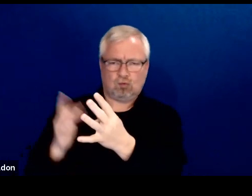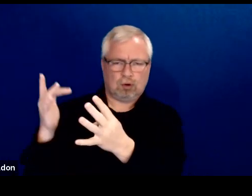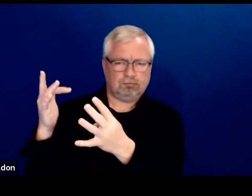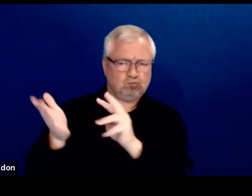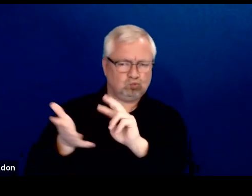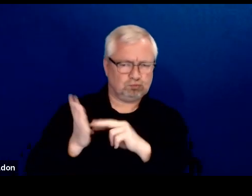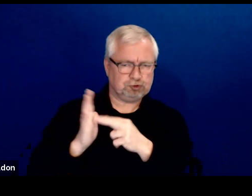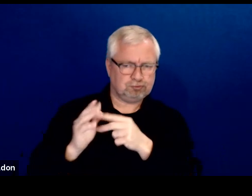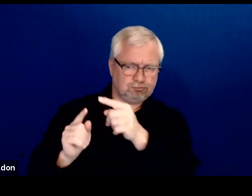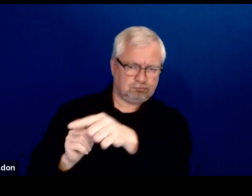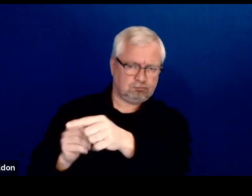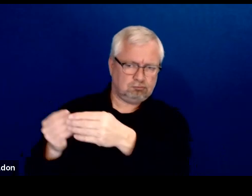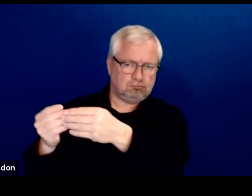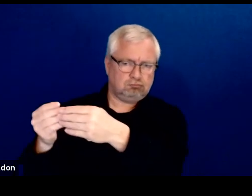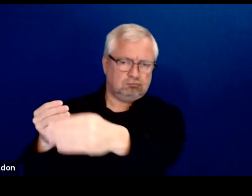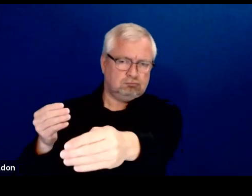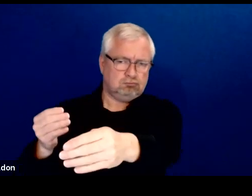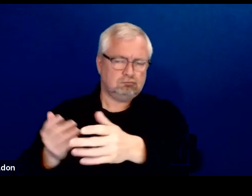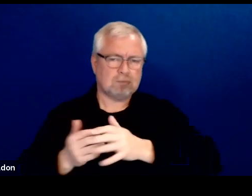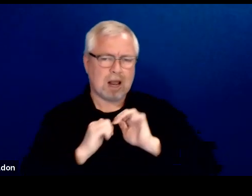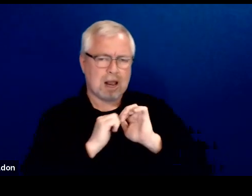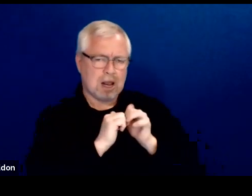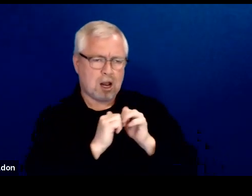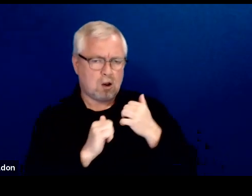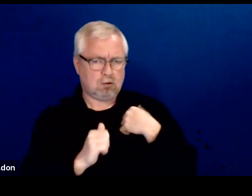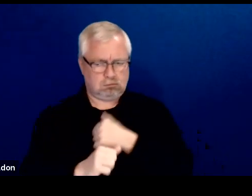thinking differently about this as we come out the other